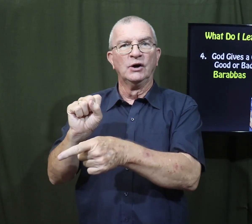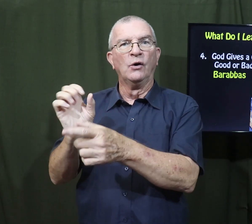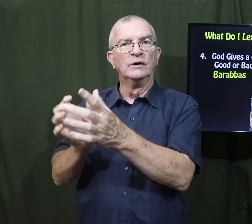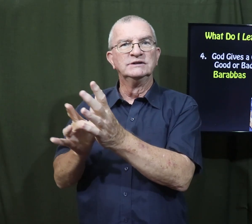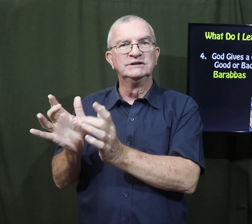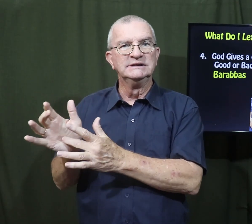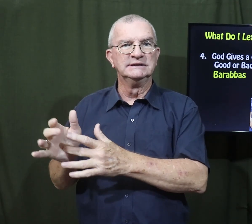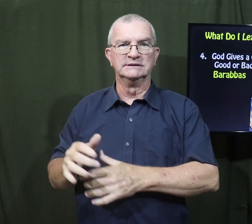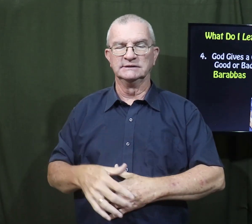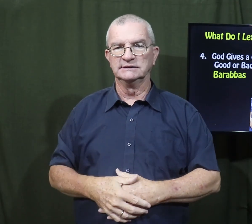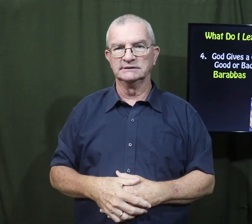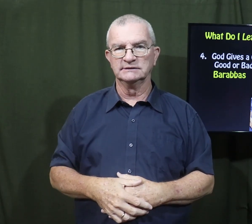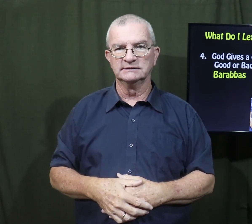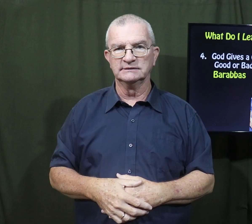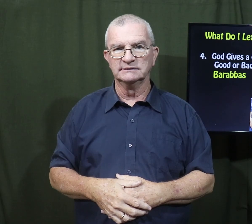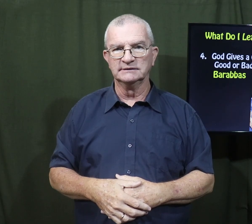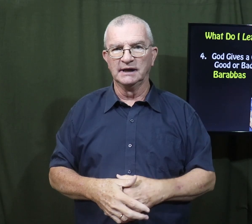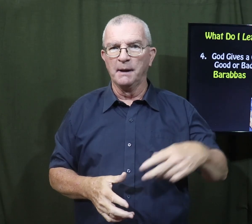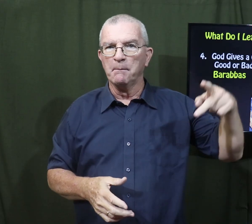Either Barabbas or Jesus.